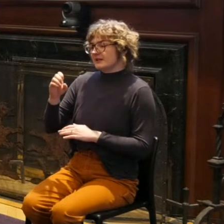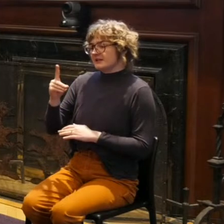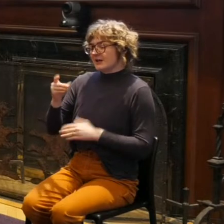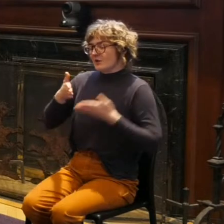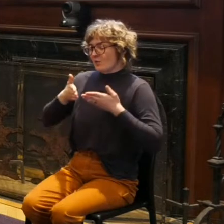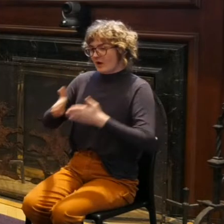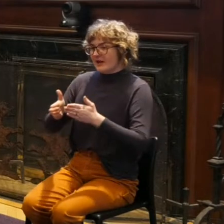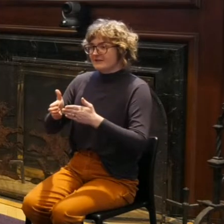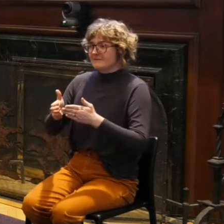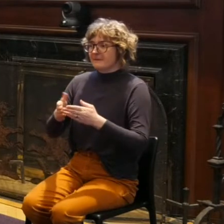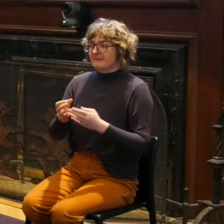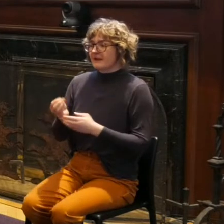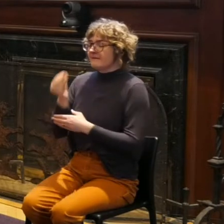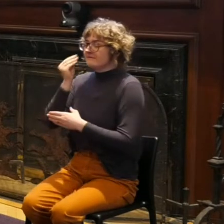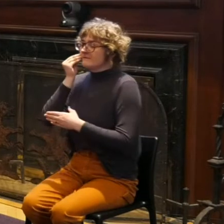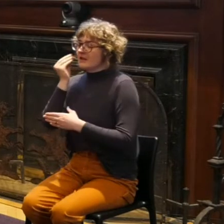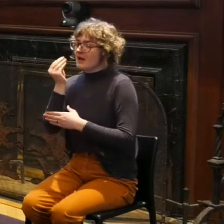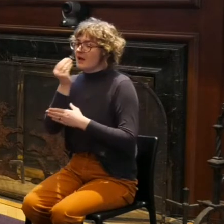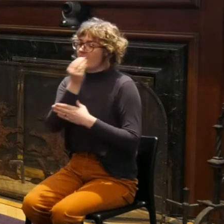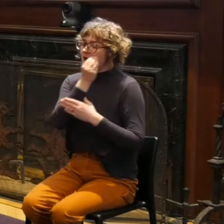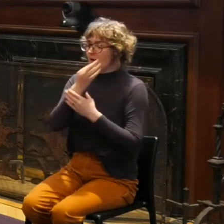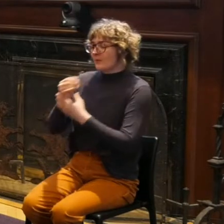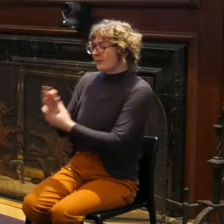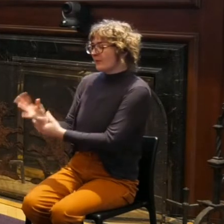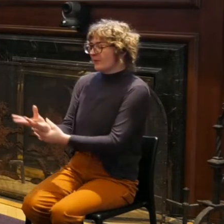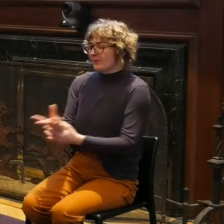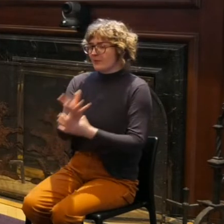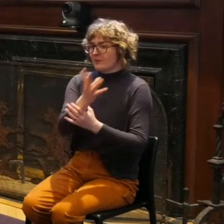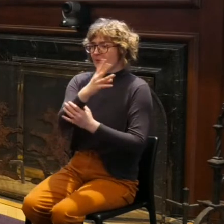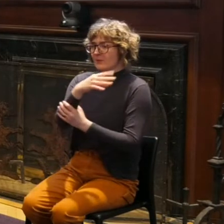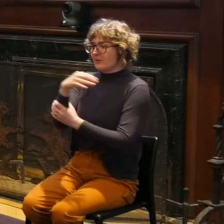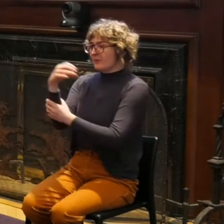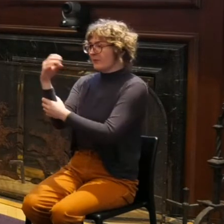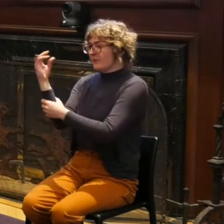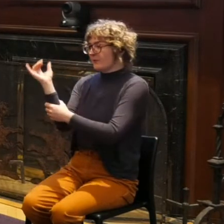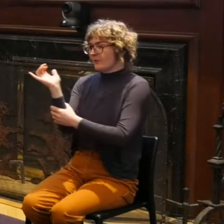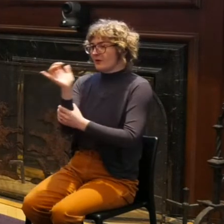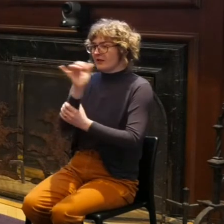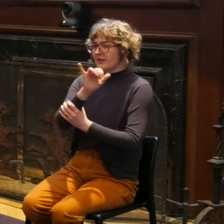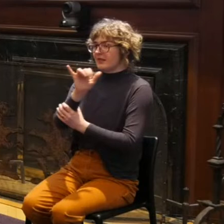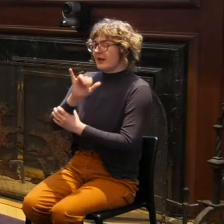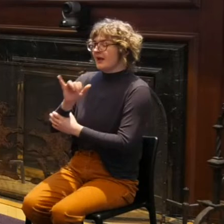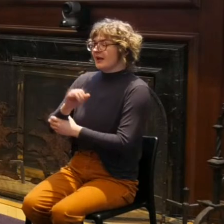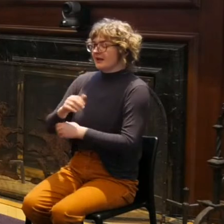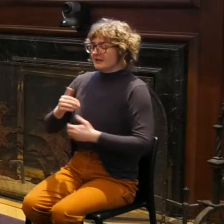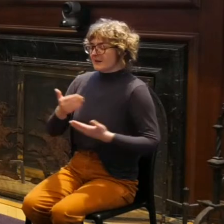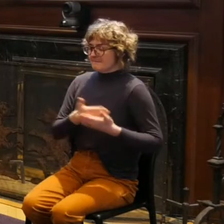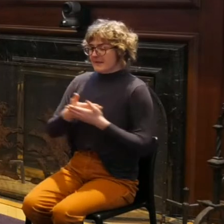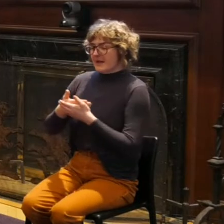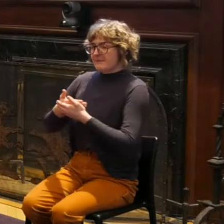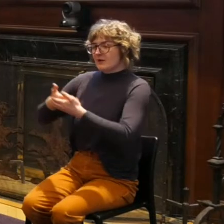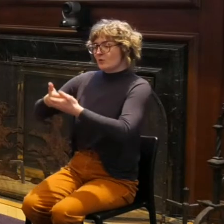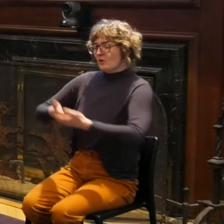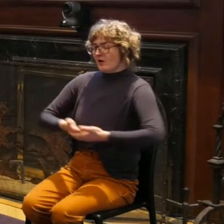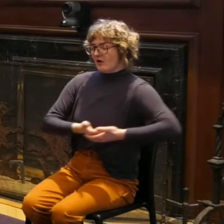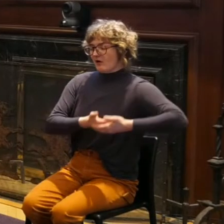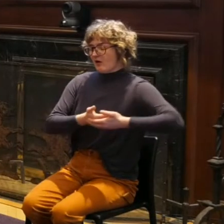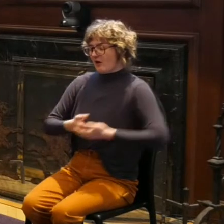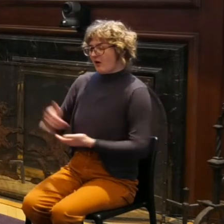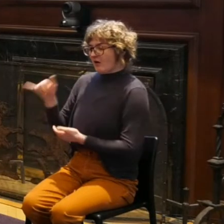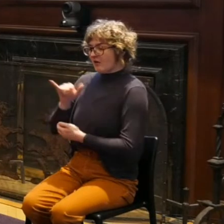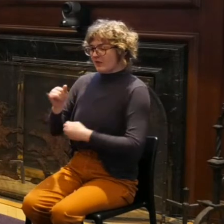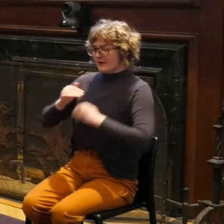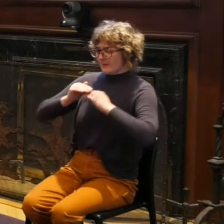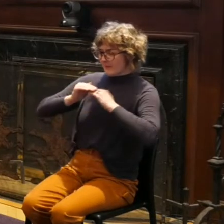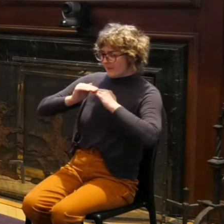We are dandelions in the mist. We are swaying like incongruous baby rockers. We are flattened